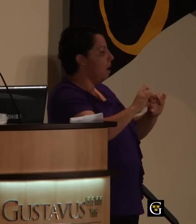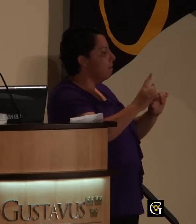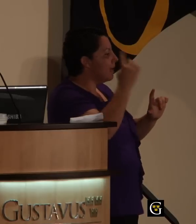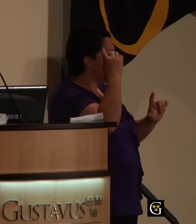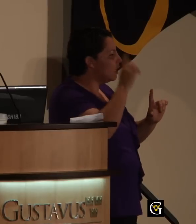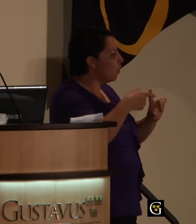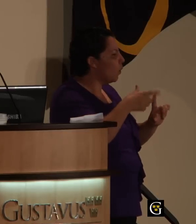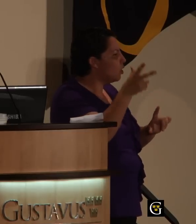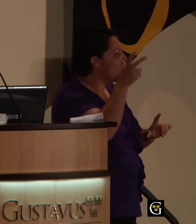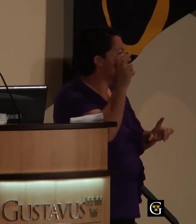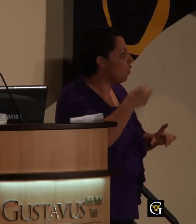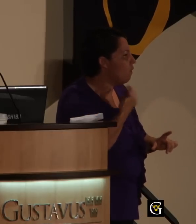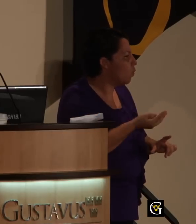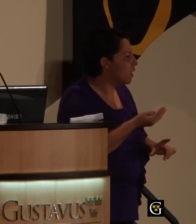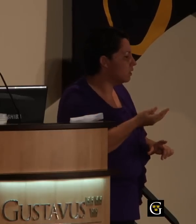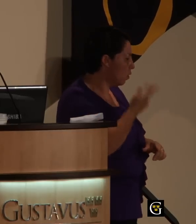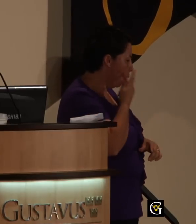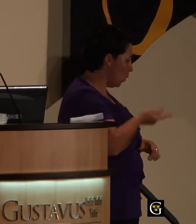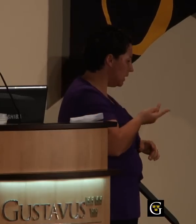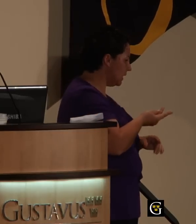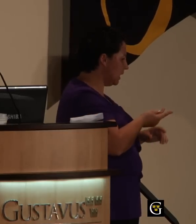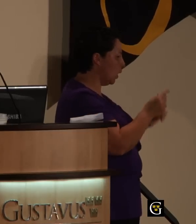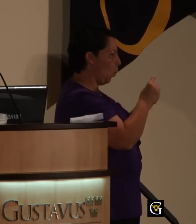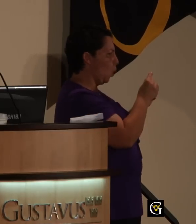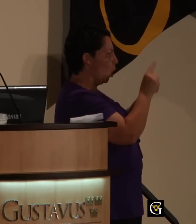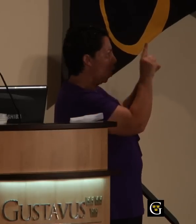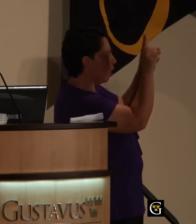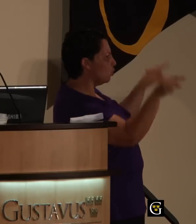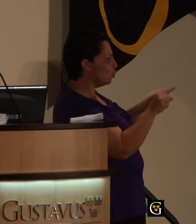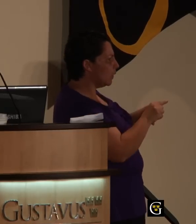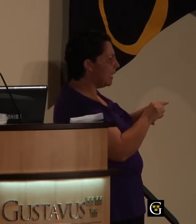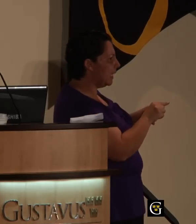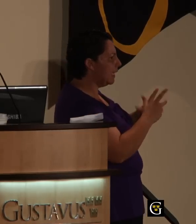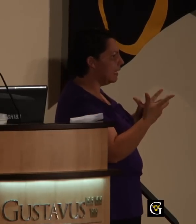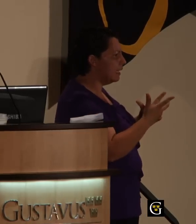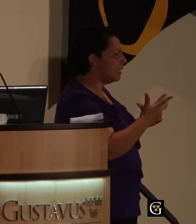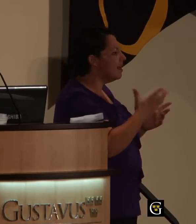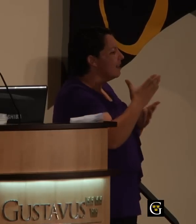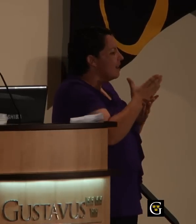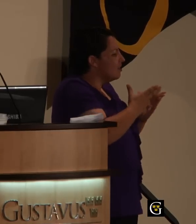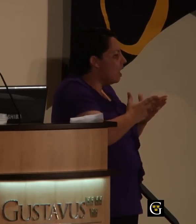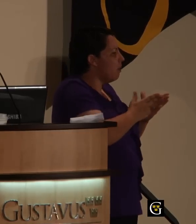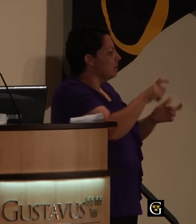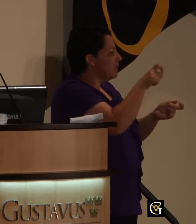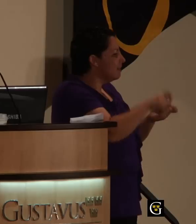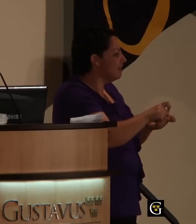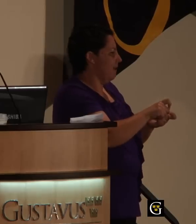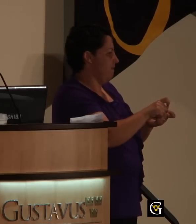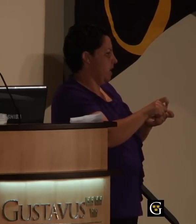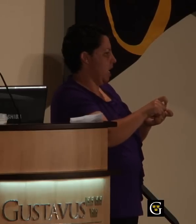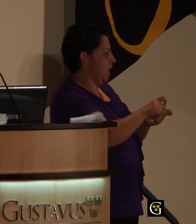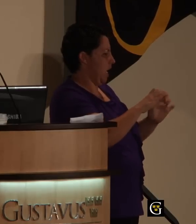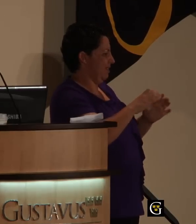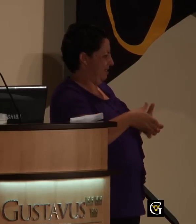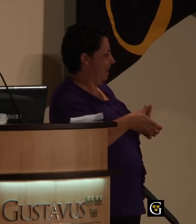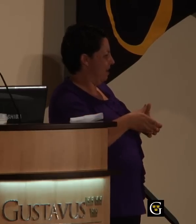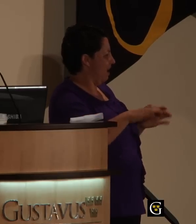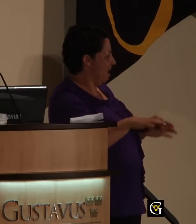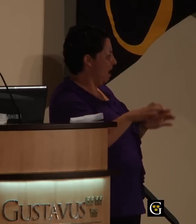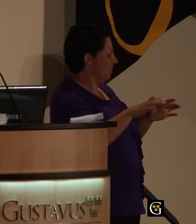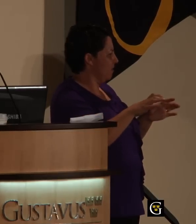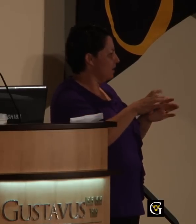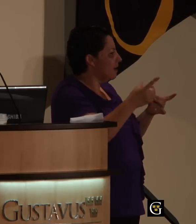a voice, or see a word on the screen, there's some specific set of activity going on in your brain